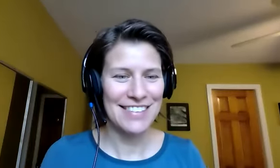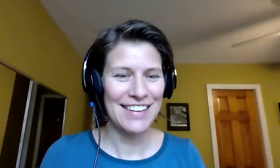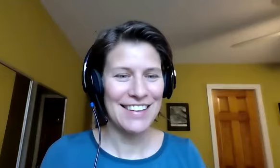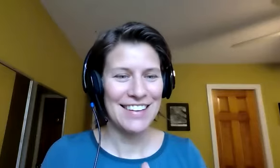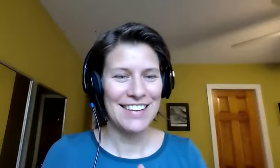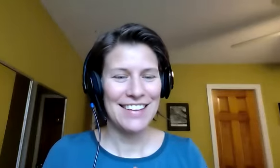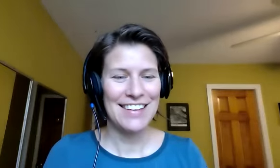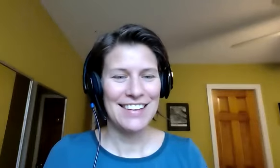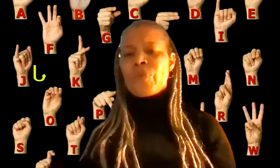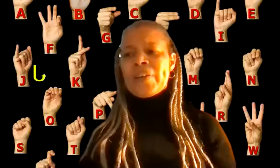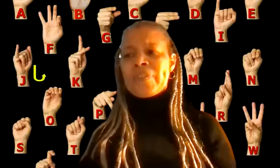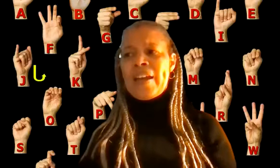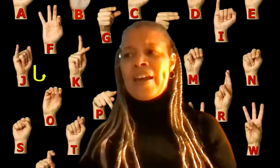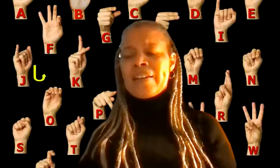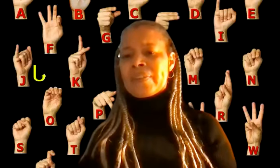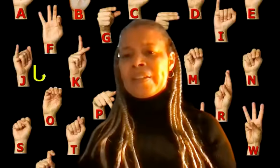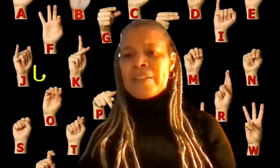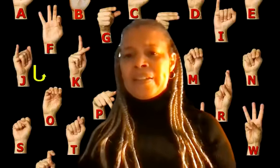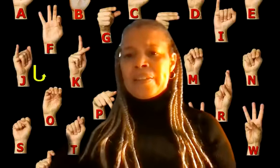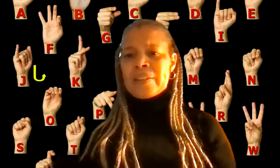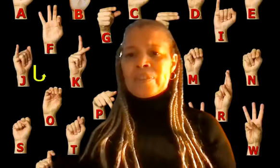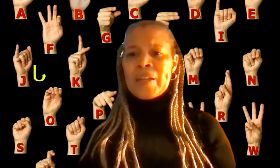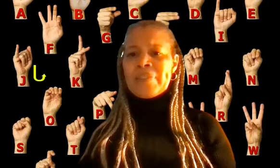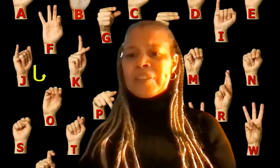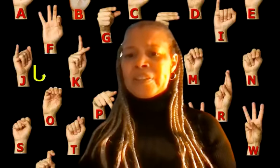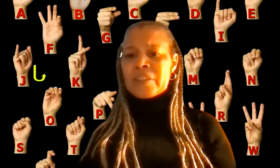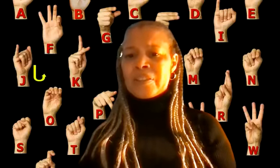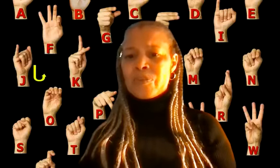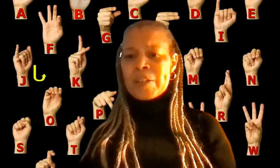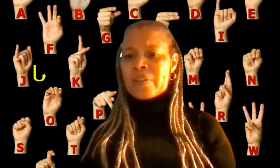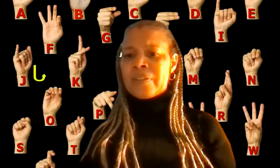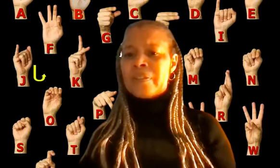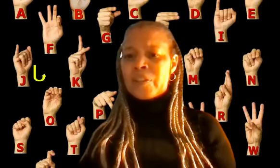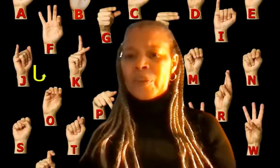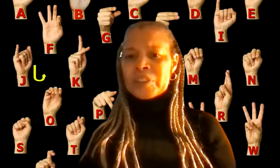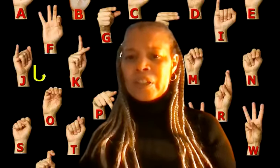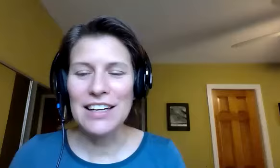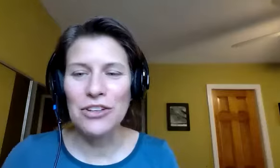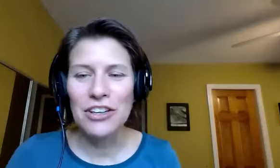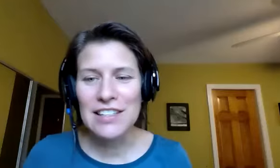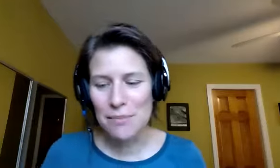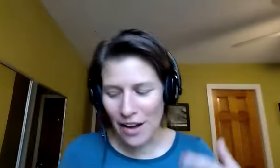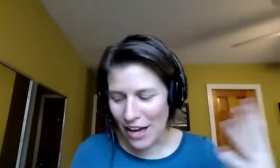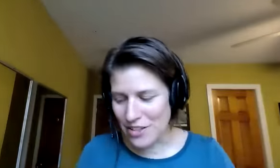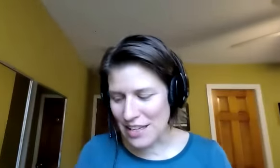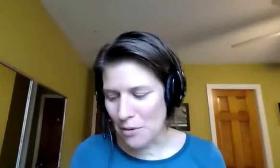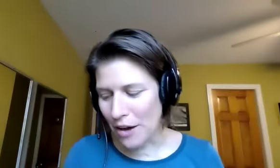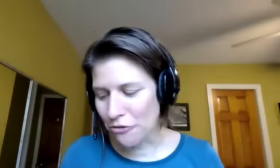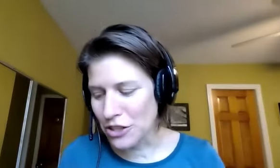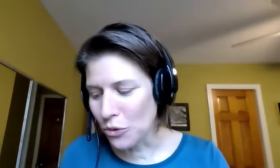So anything else you have to add or any, any things that we haven't touched based on? I was kind of curious about how this came about for you.